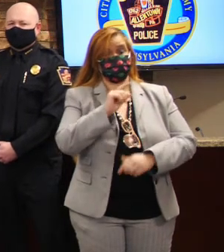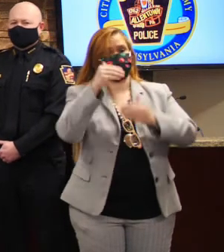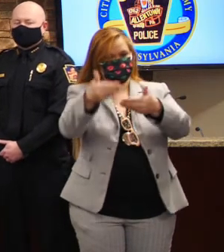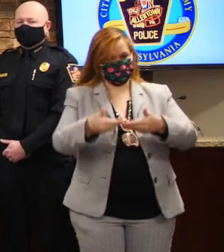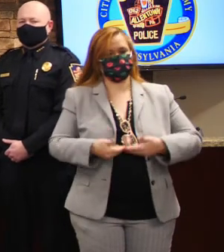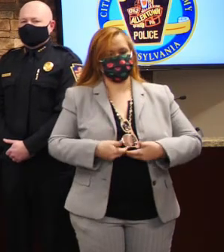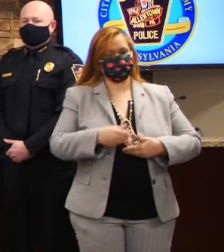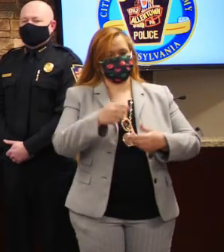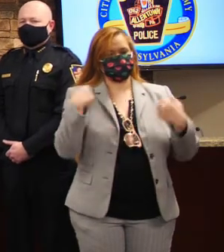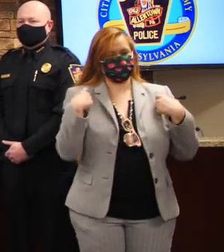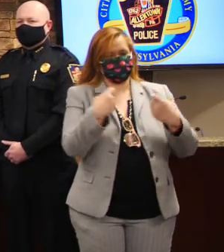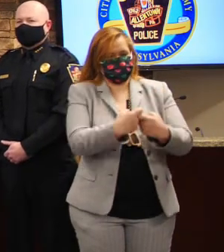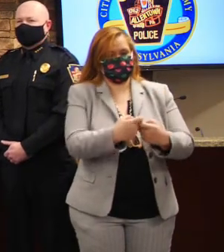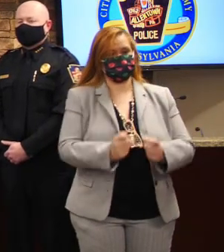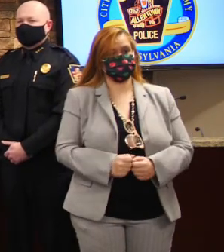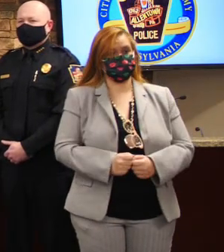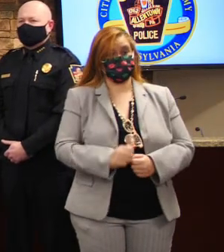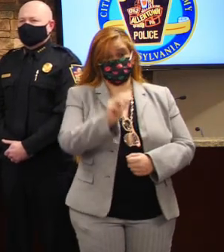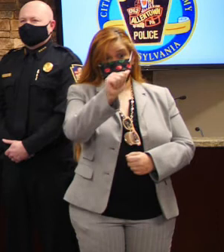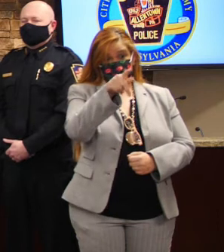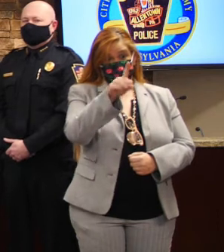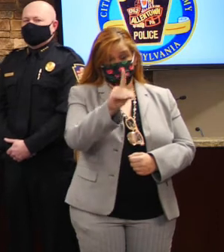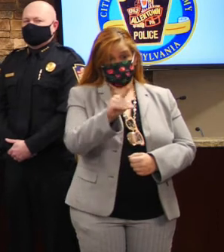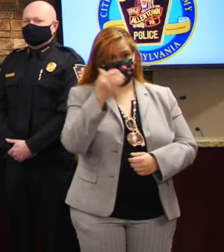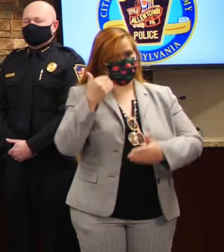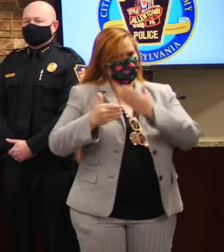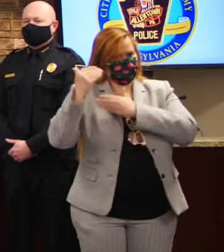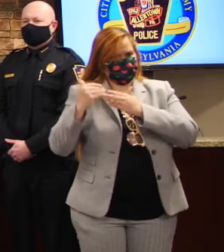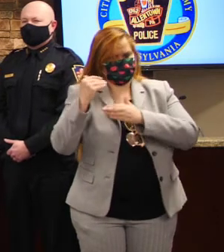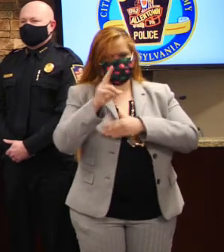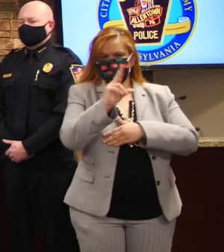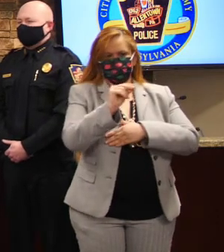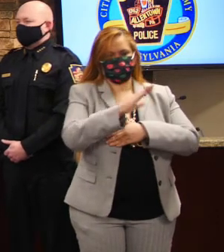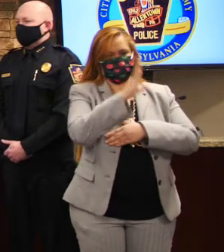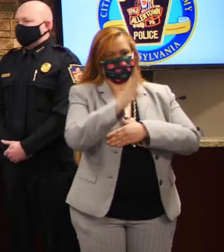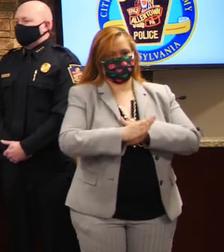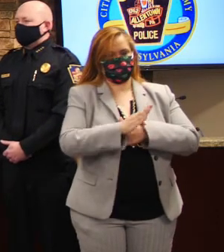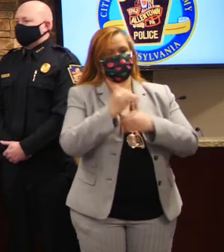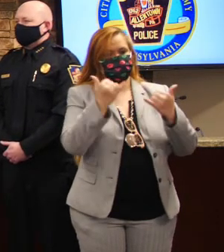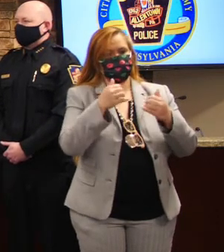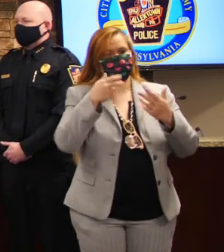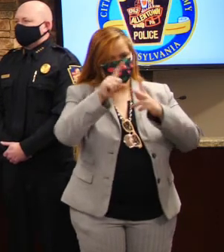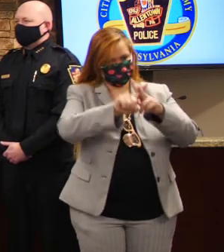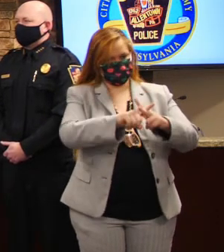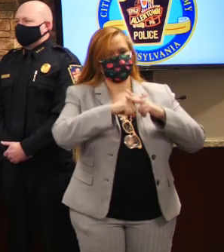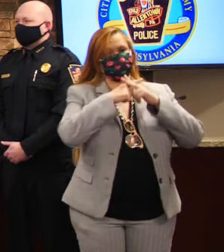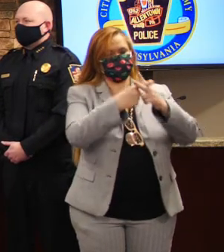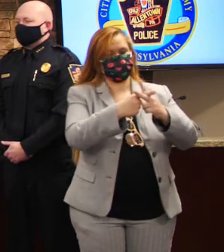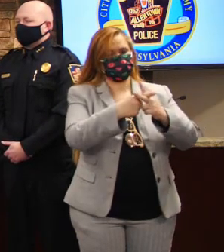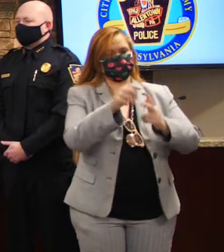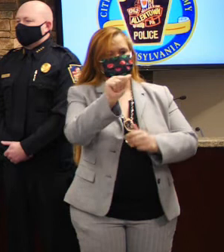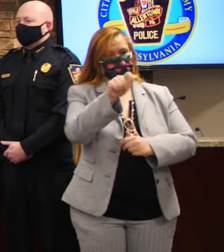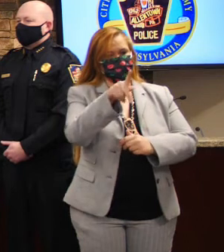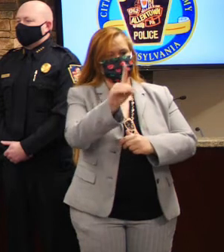hope our Spanish-speaking residents can gain a better understanding about the rules, the regulations, and policies of what the police have to